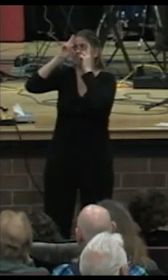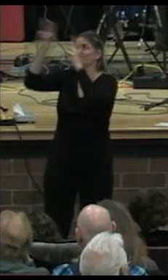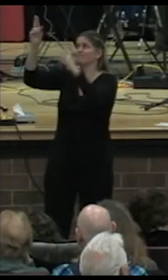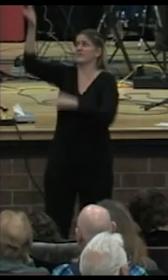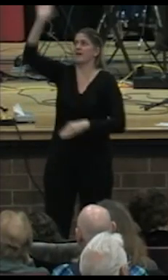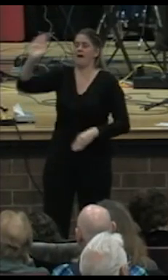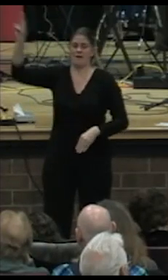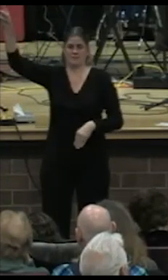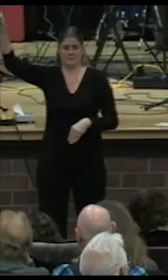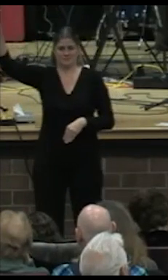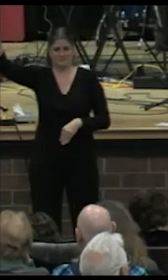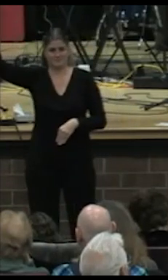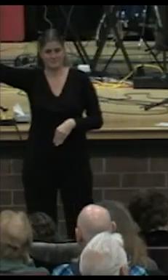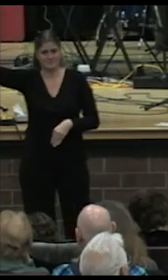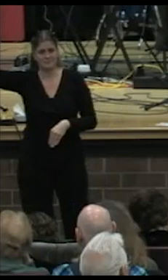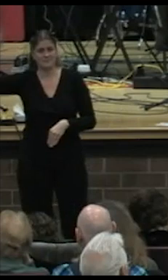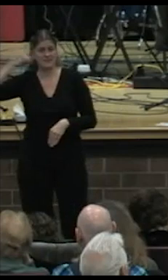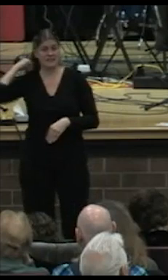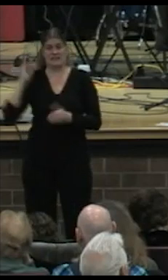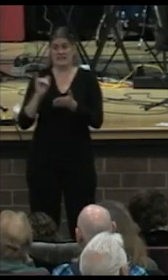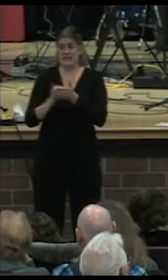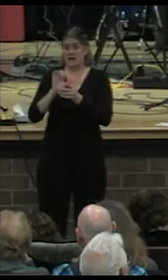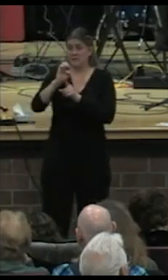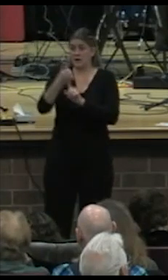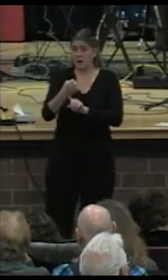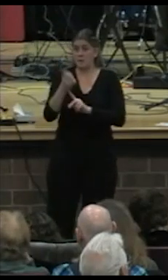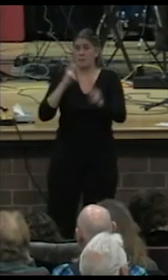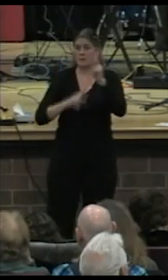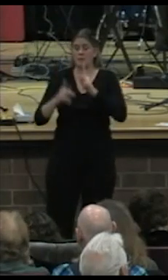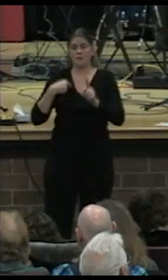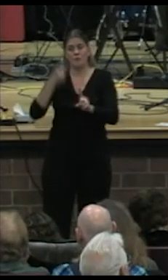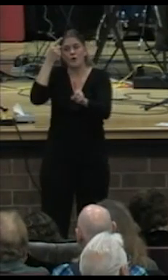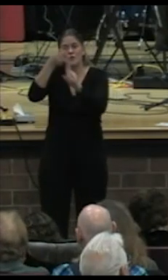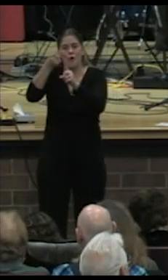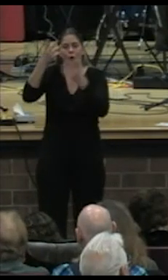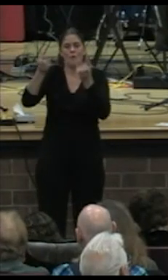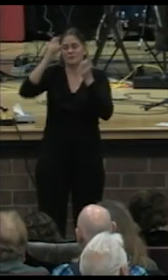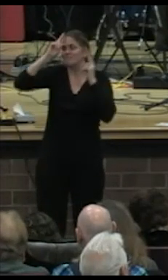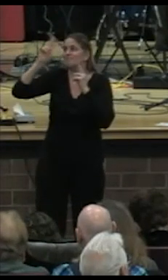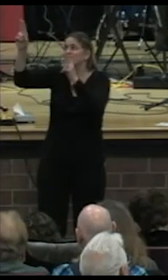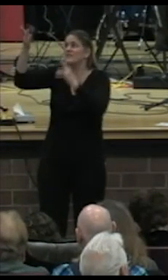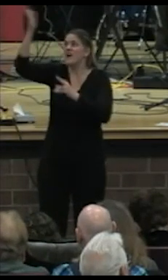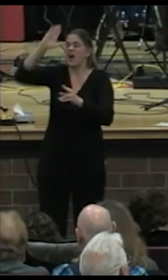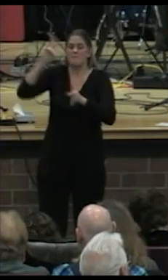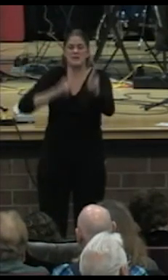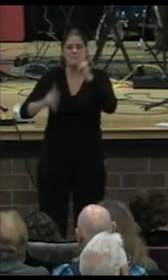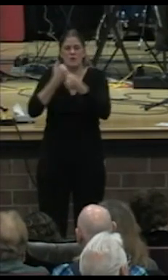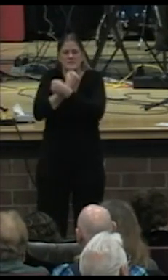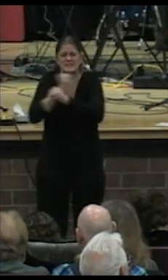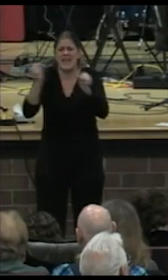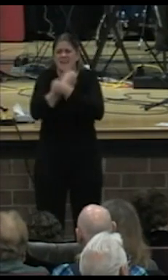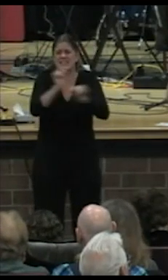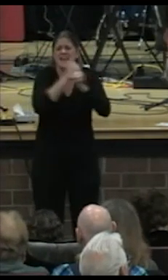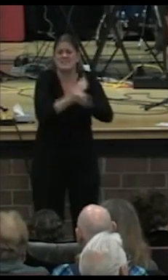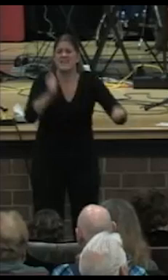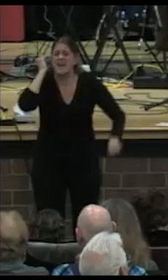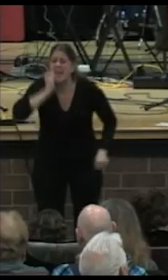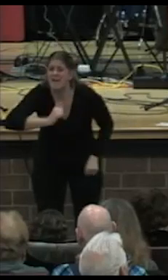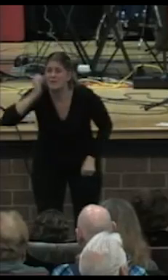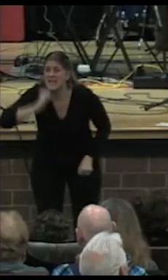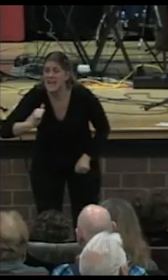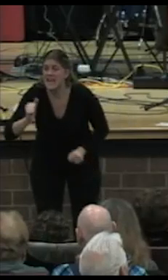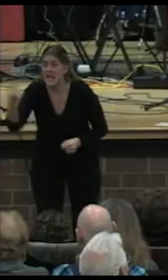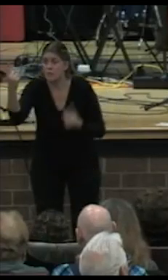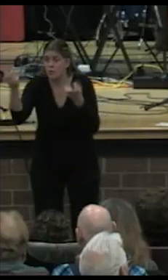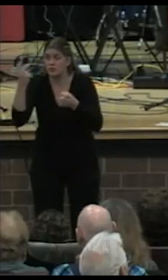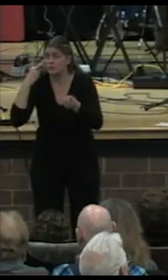47 that in that kind of environment, it says people were being saved every day. Does anybody want